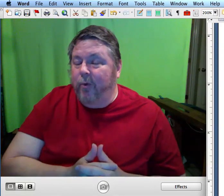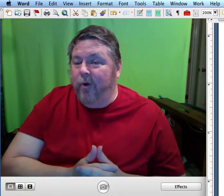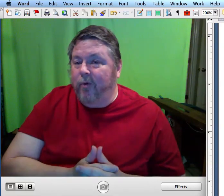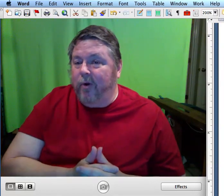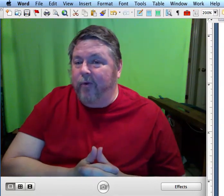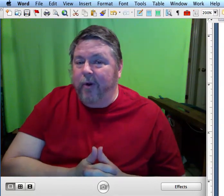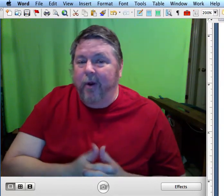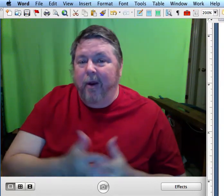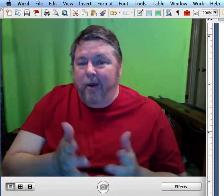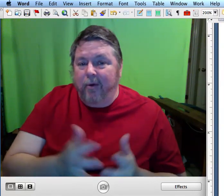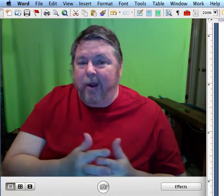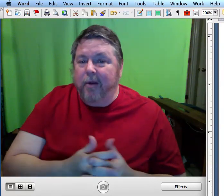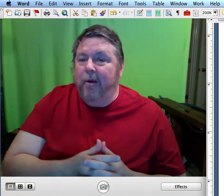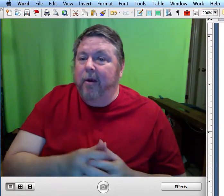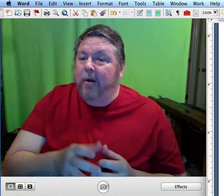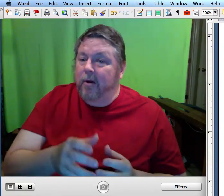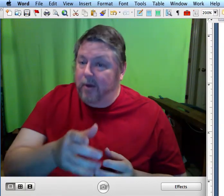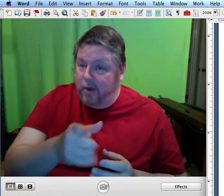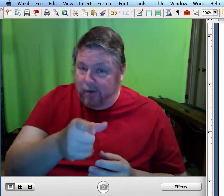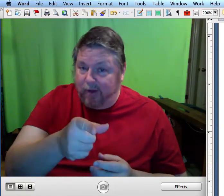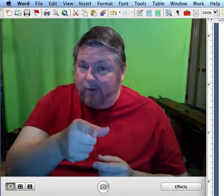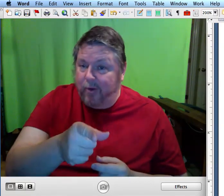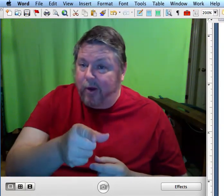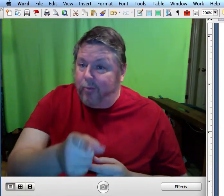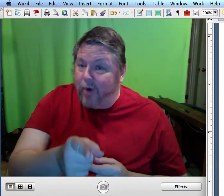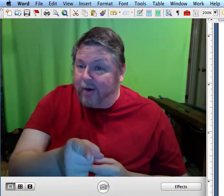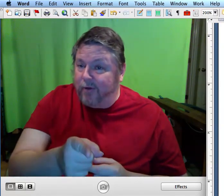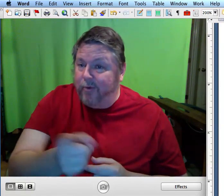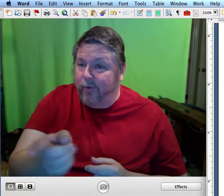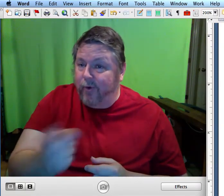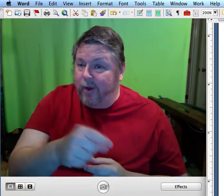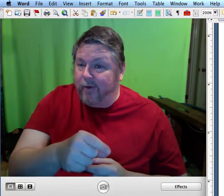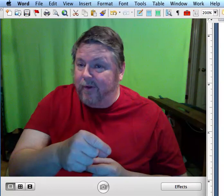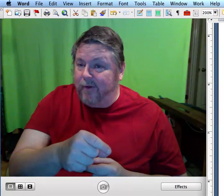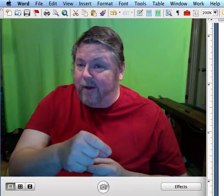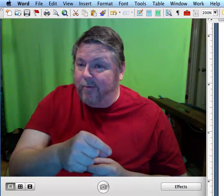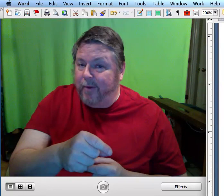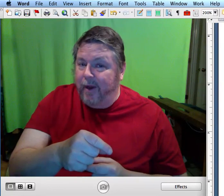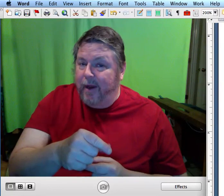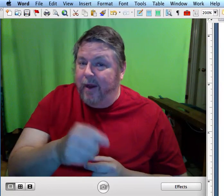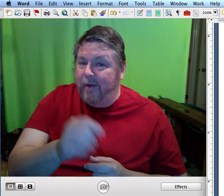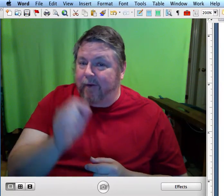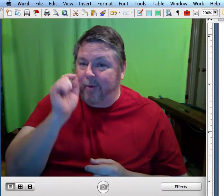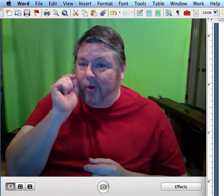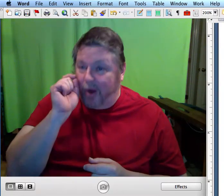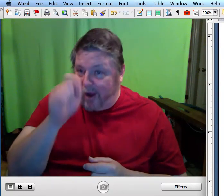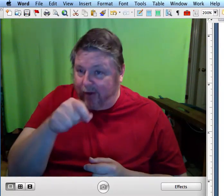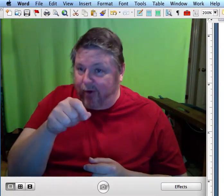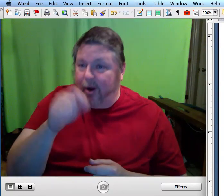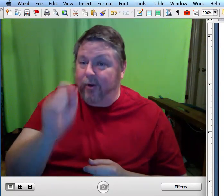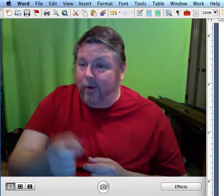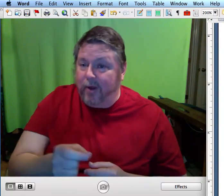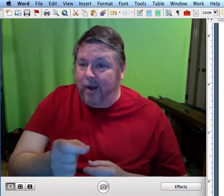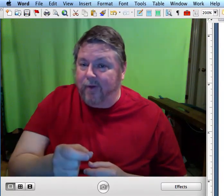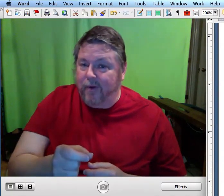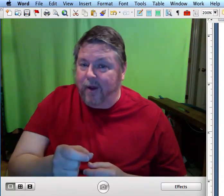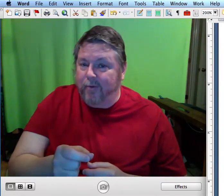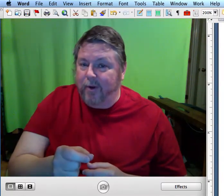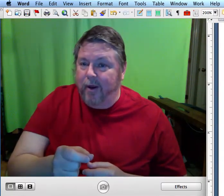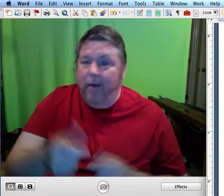that would have worked for you? Okay, is that something you can practice before the next assessment? Is it something you can concentrate on during the